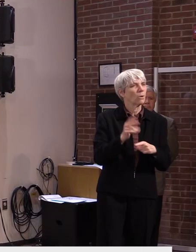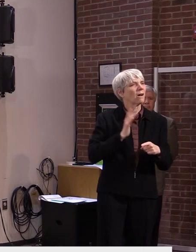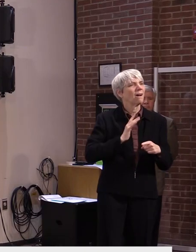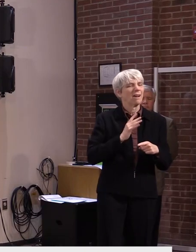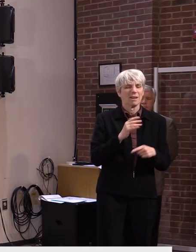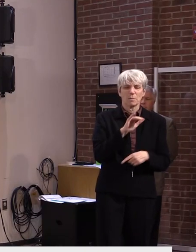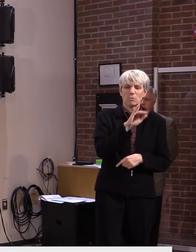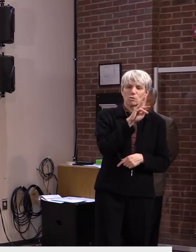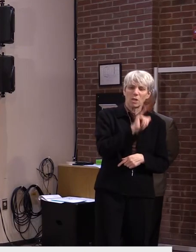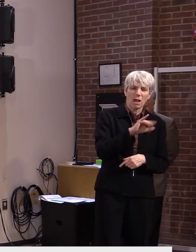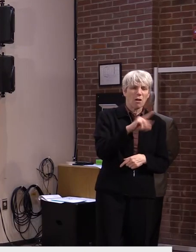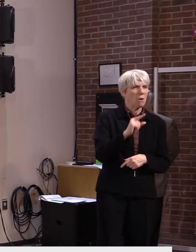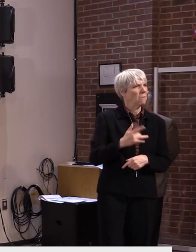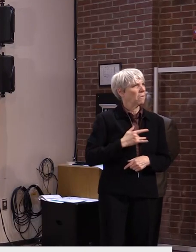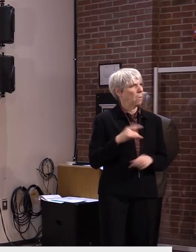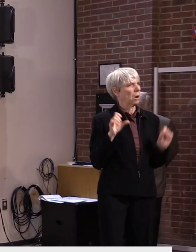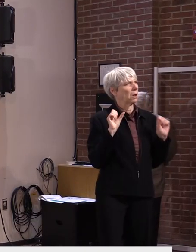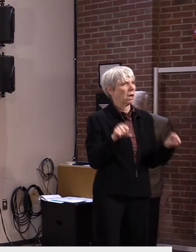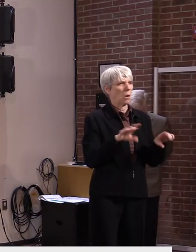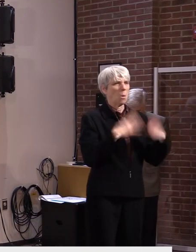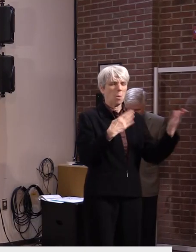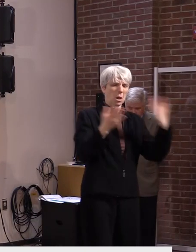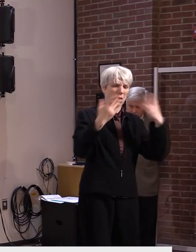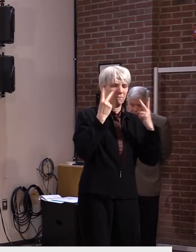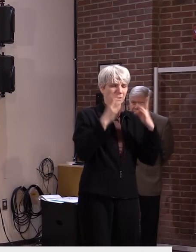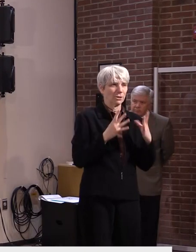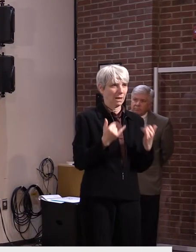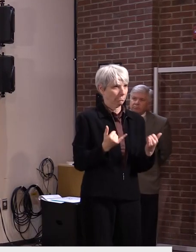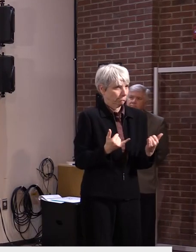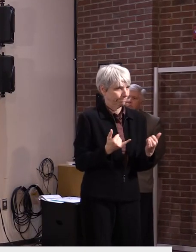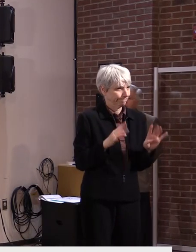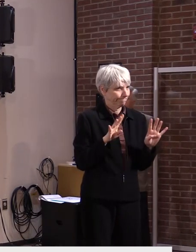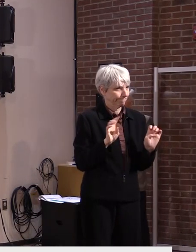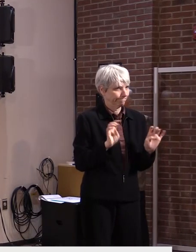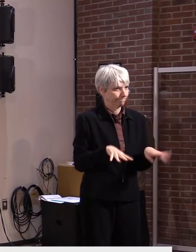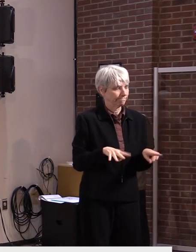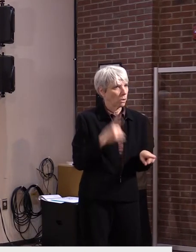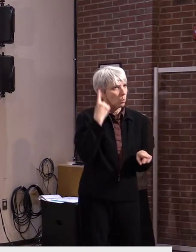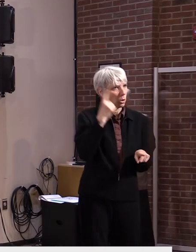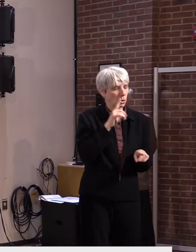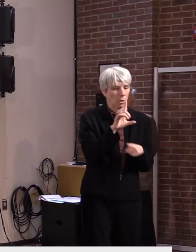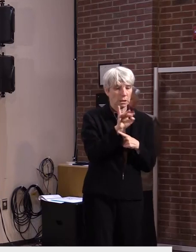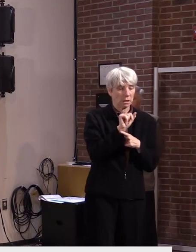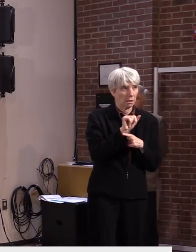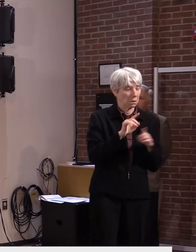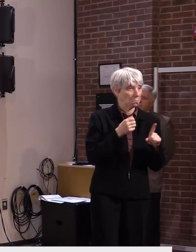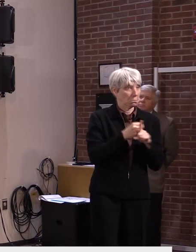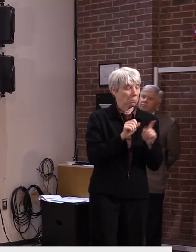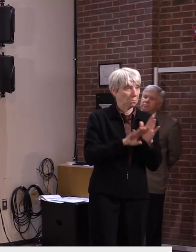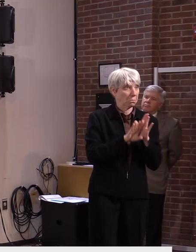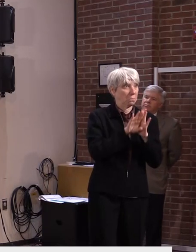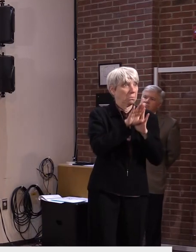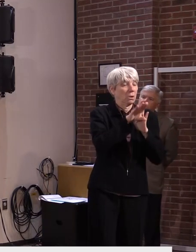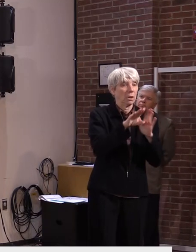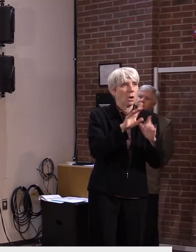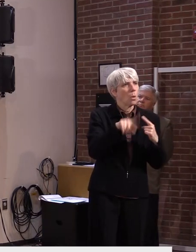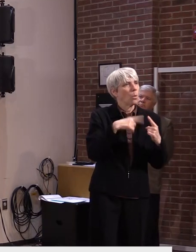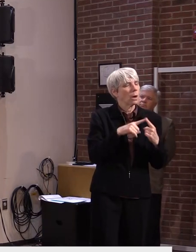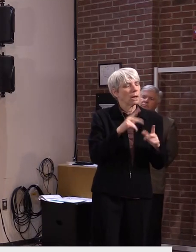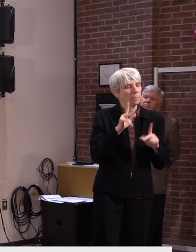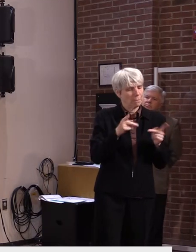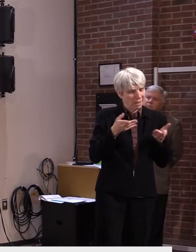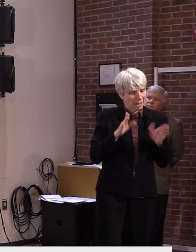that's an ongoing conversation, but how do you think this Delta wave affects that and people being able to go back into the people's house? Yeah, I